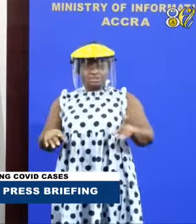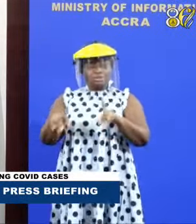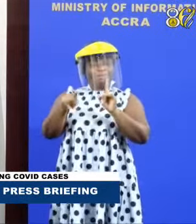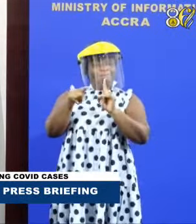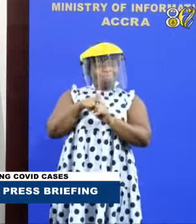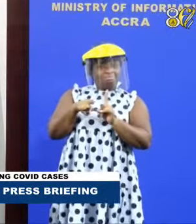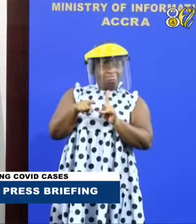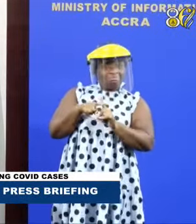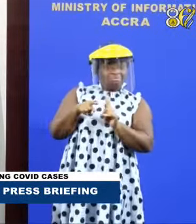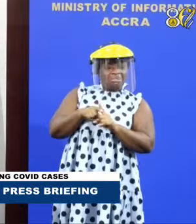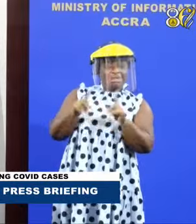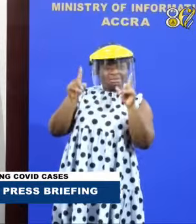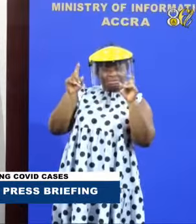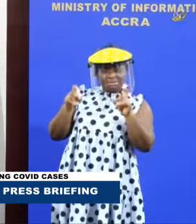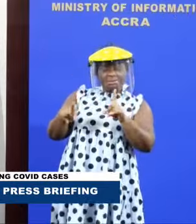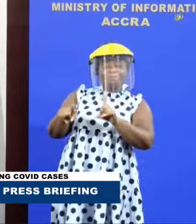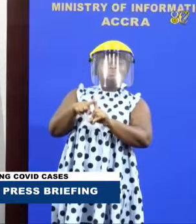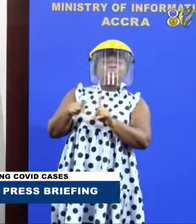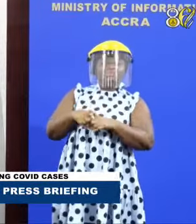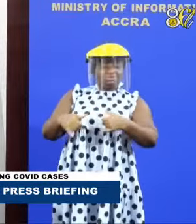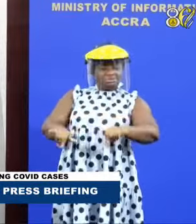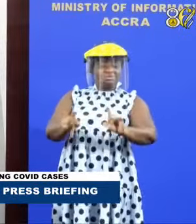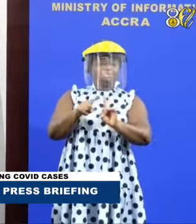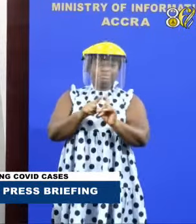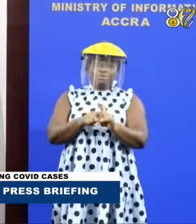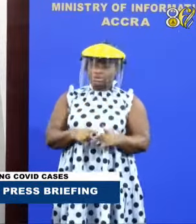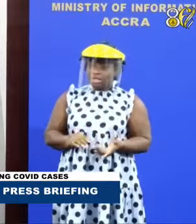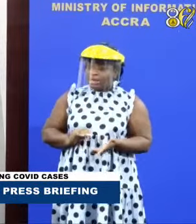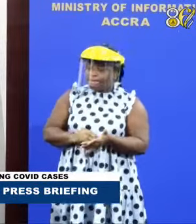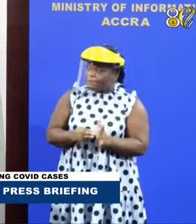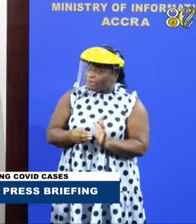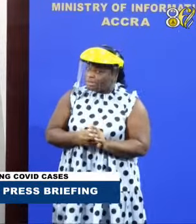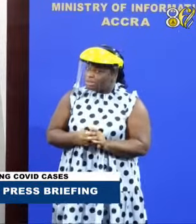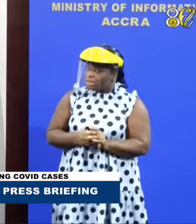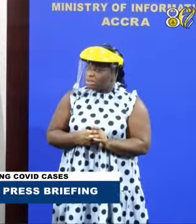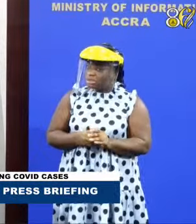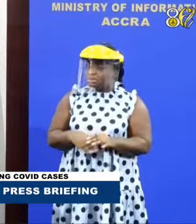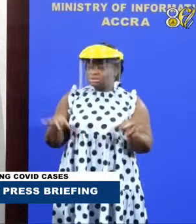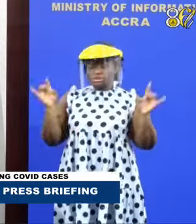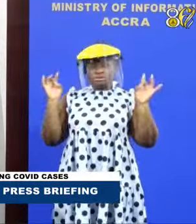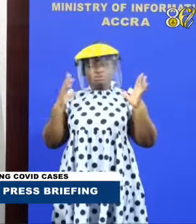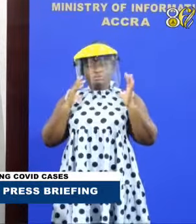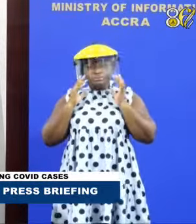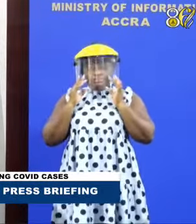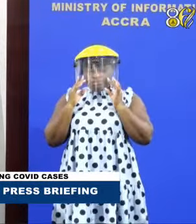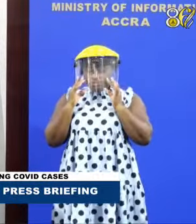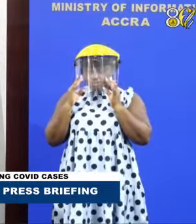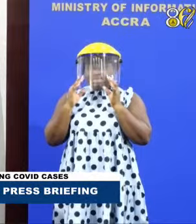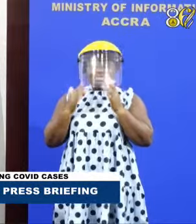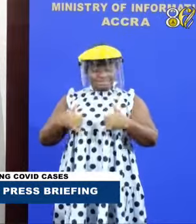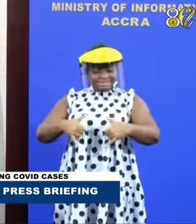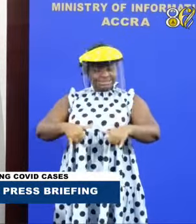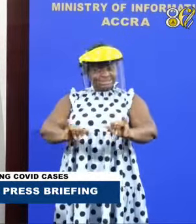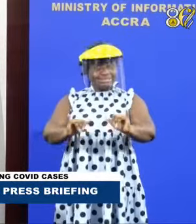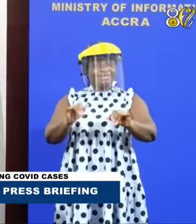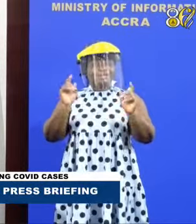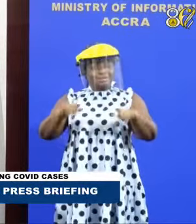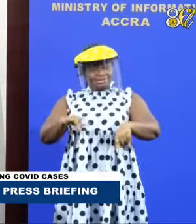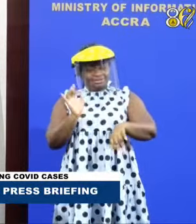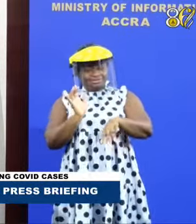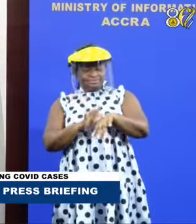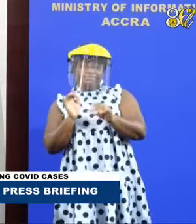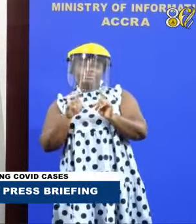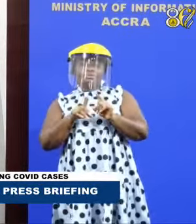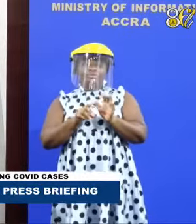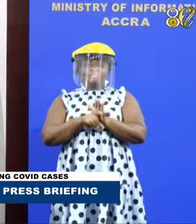positive, repeated, it was also clear they're still positive. It is very, very a known fact that you can still be infected because